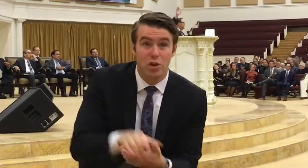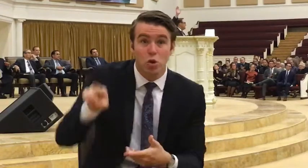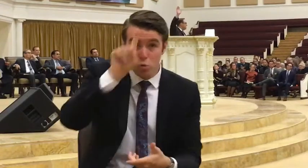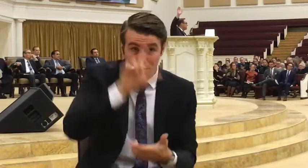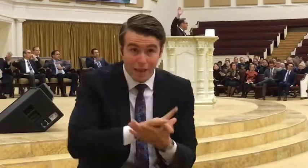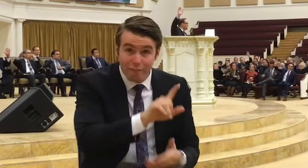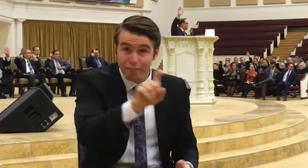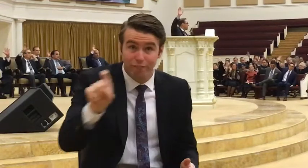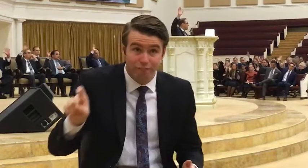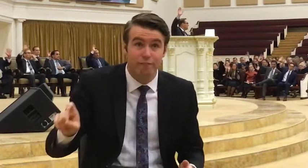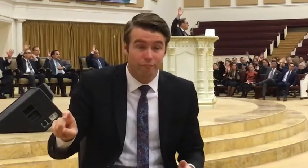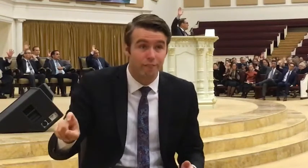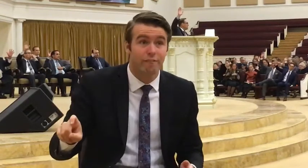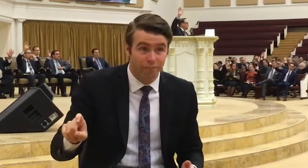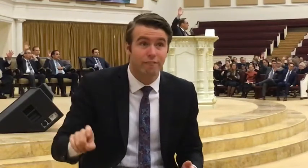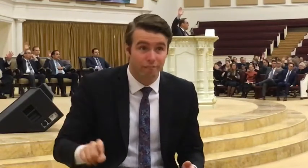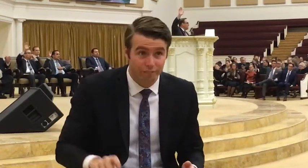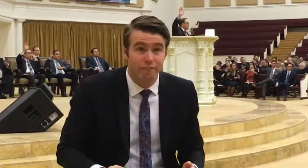believe?